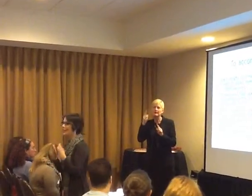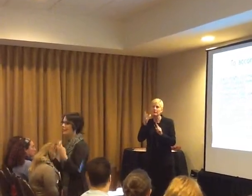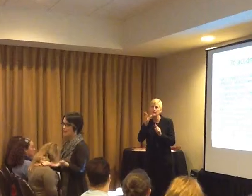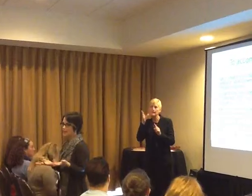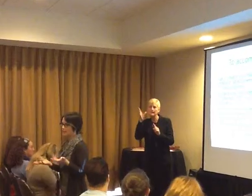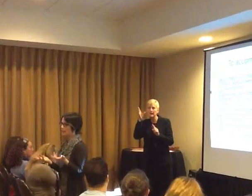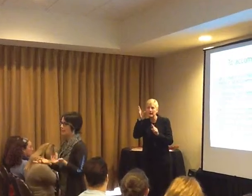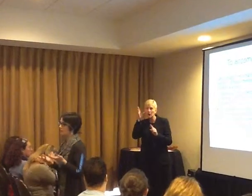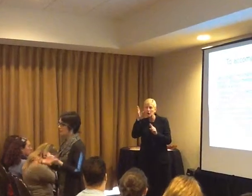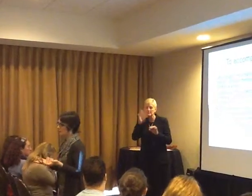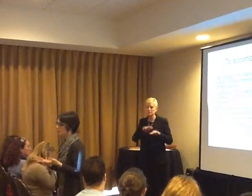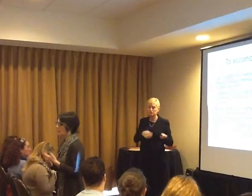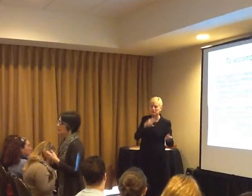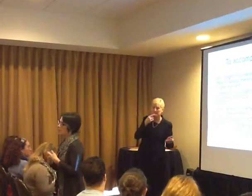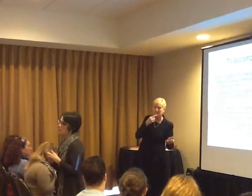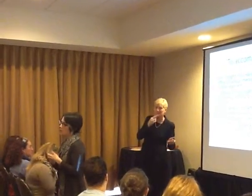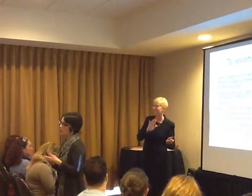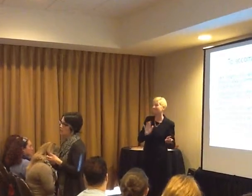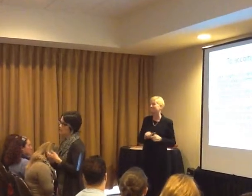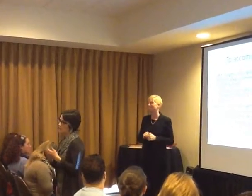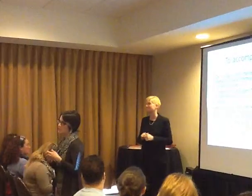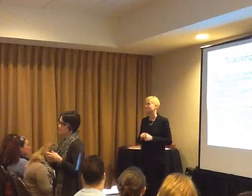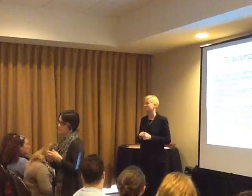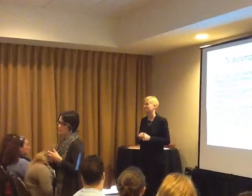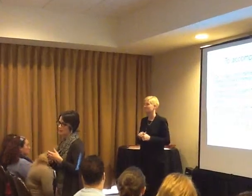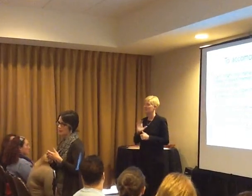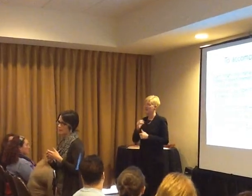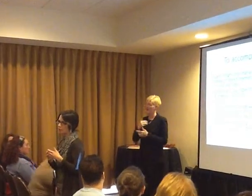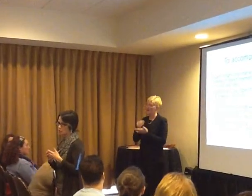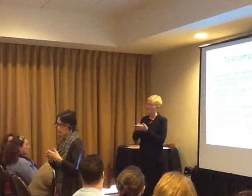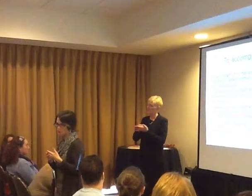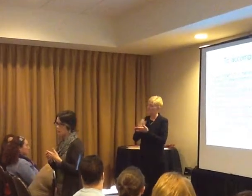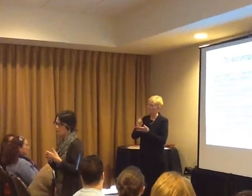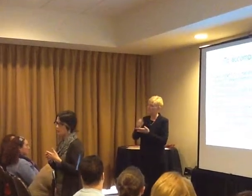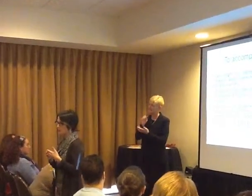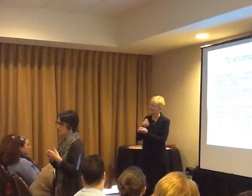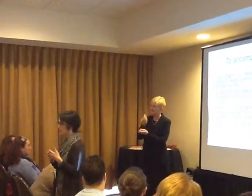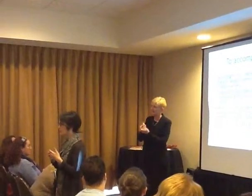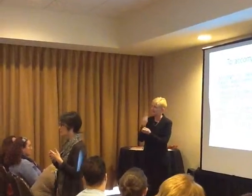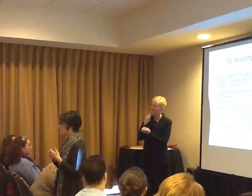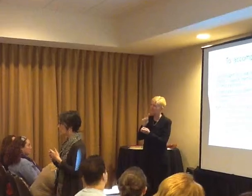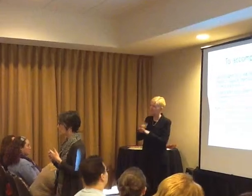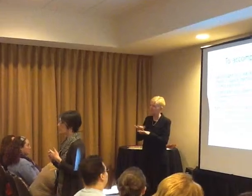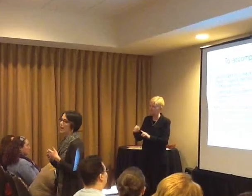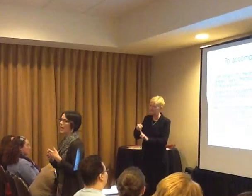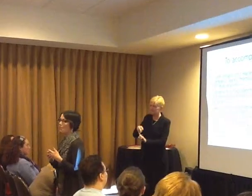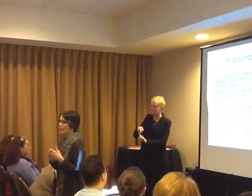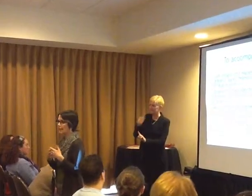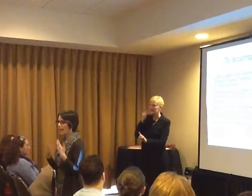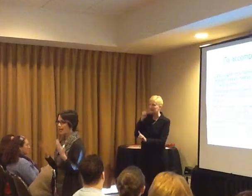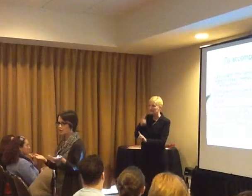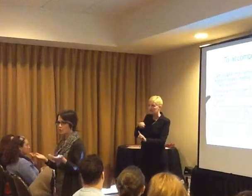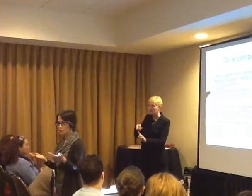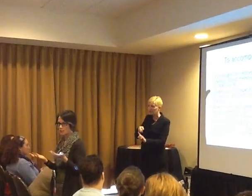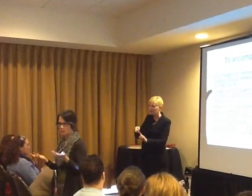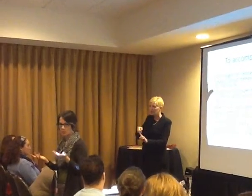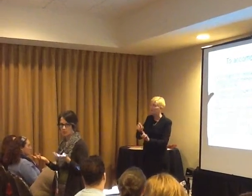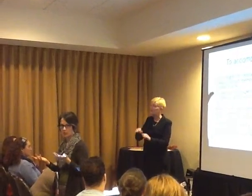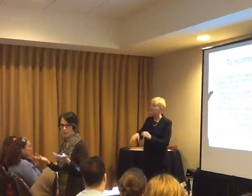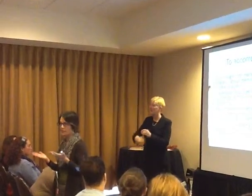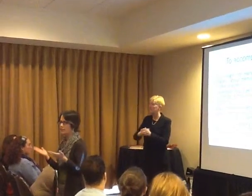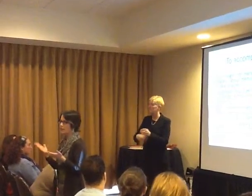children? That doesn't count either. Our grant is specifically funded for children who are deaf and hard of hearing. They can have